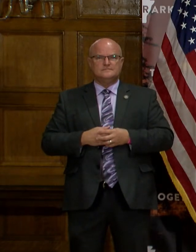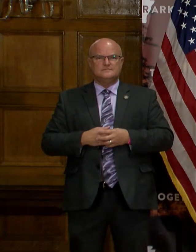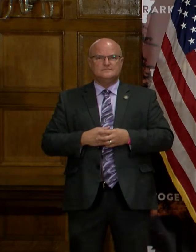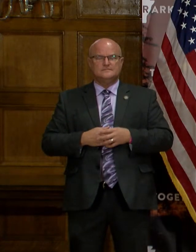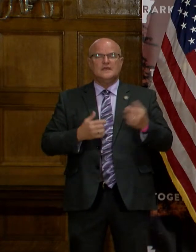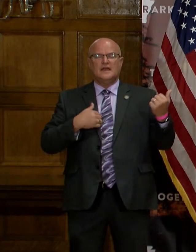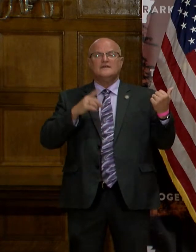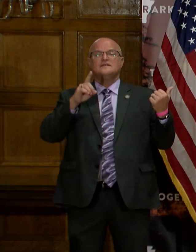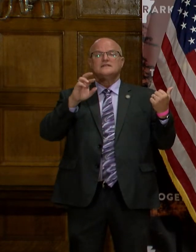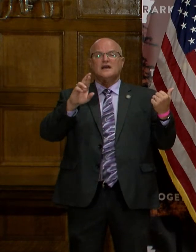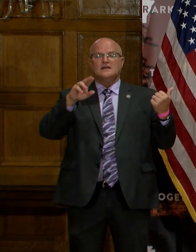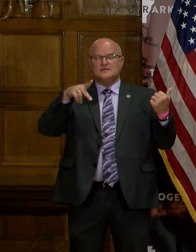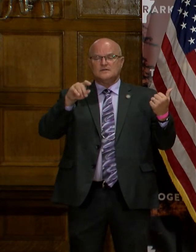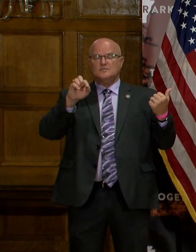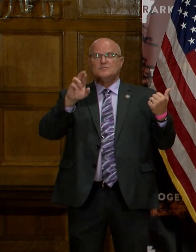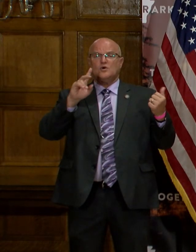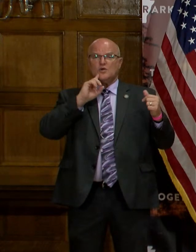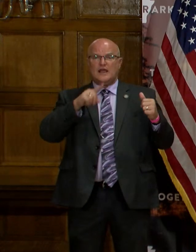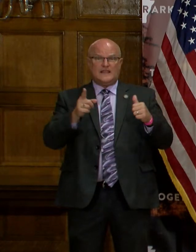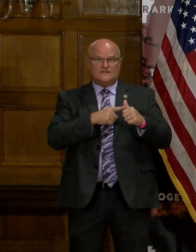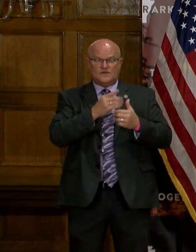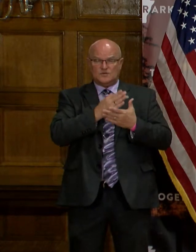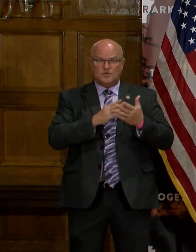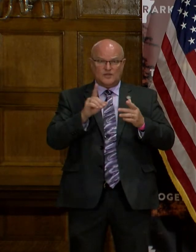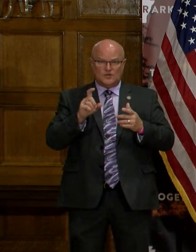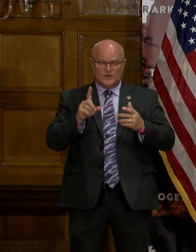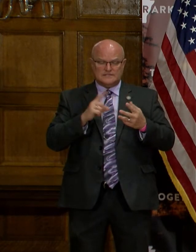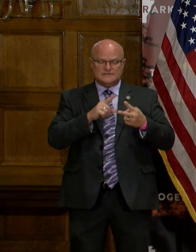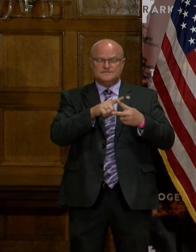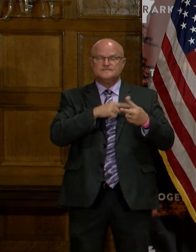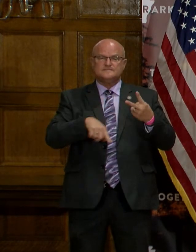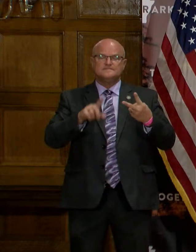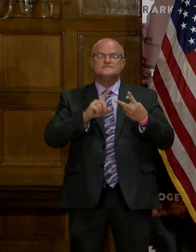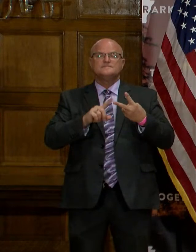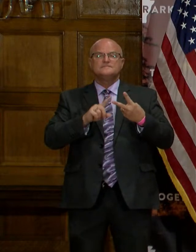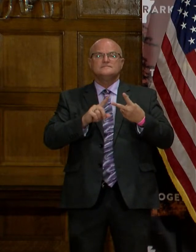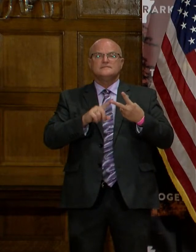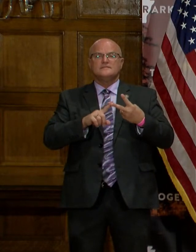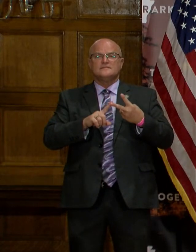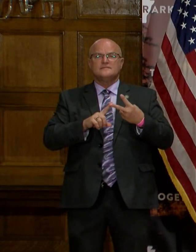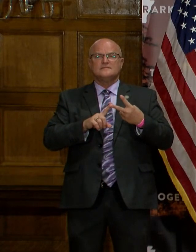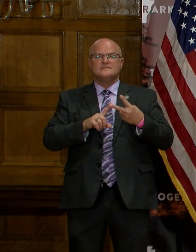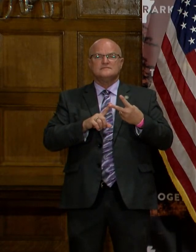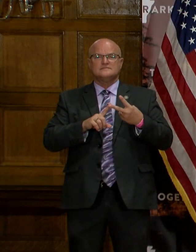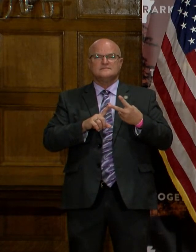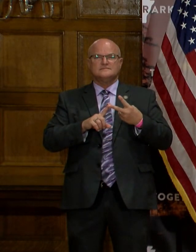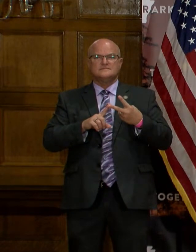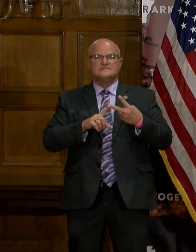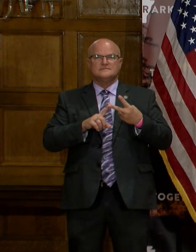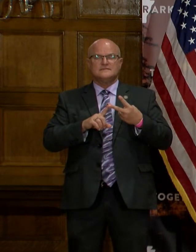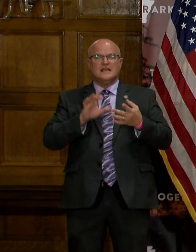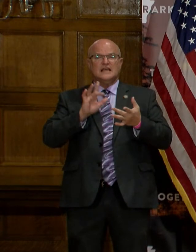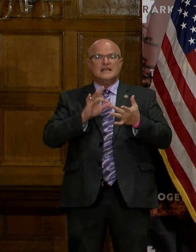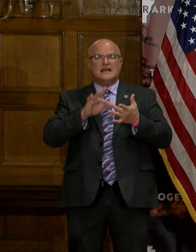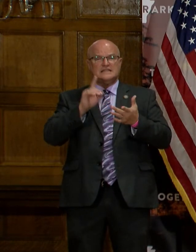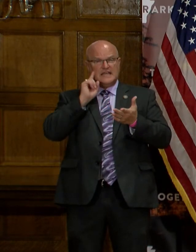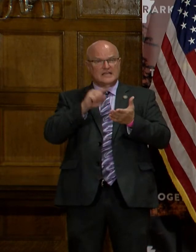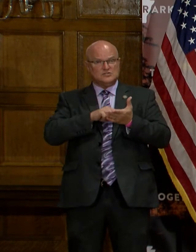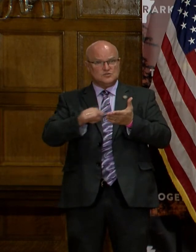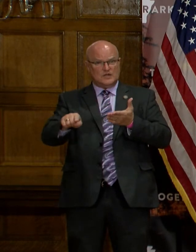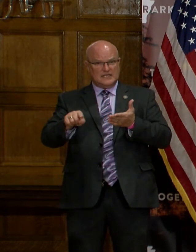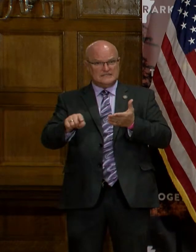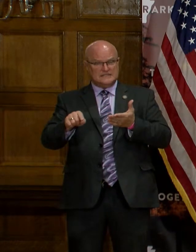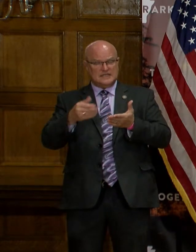I'll have Dr. Porter come and answer that first part of the question. In terms of the contact